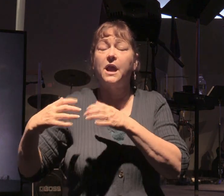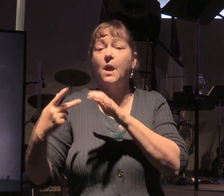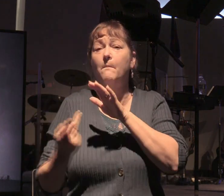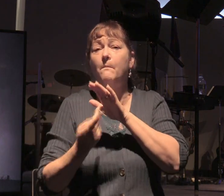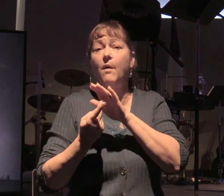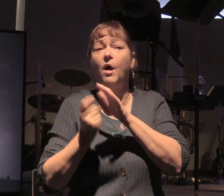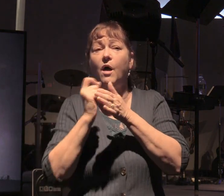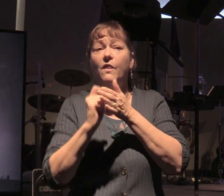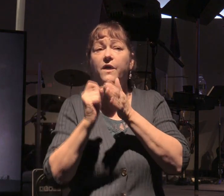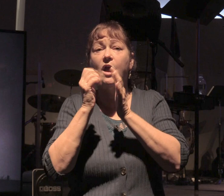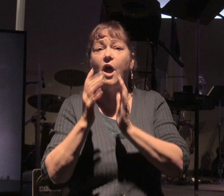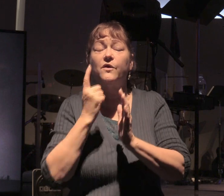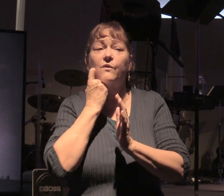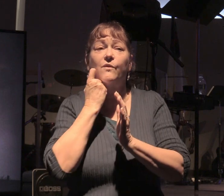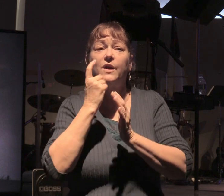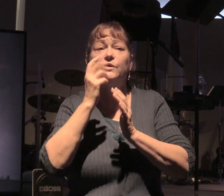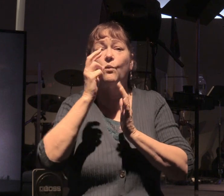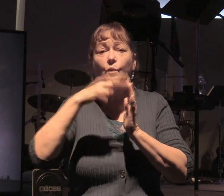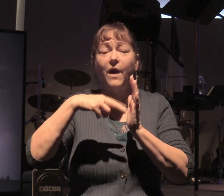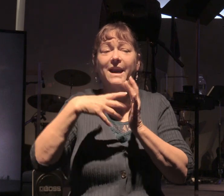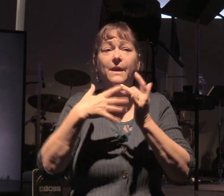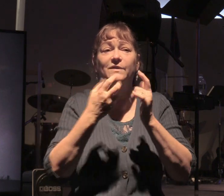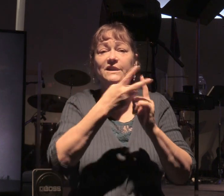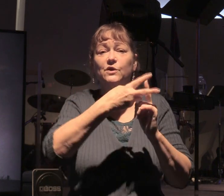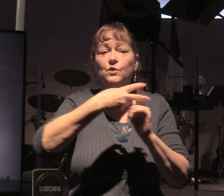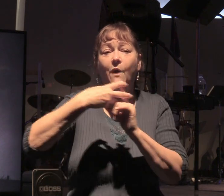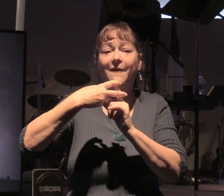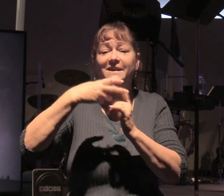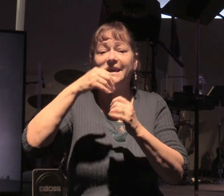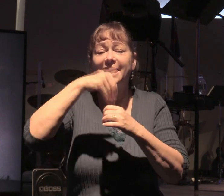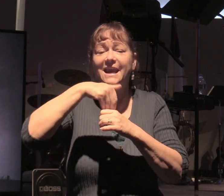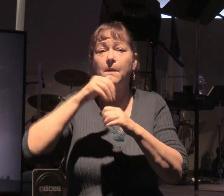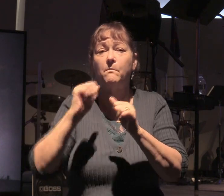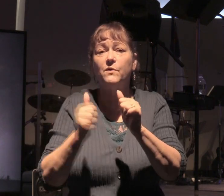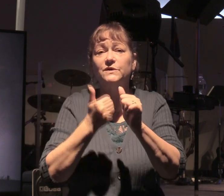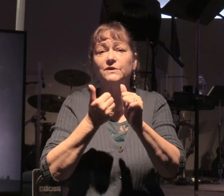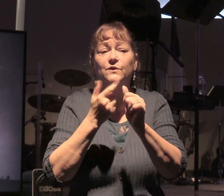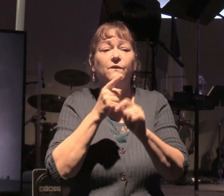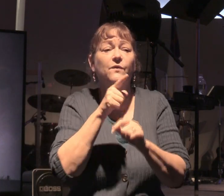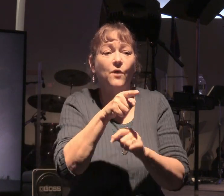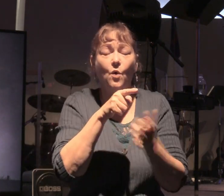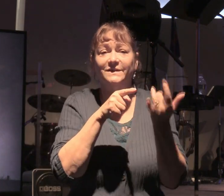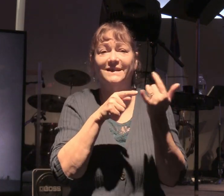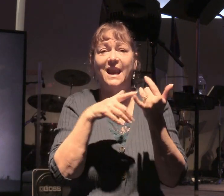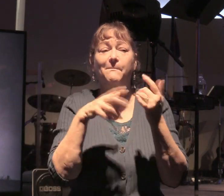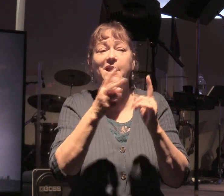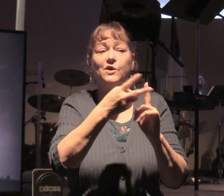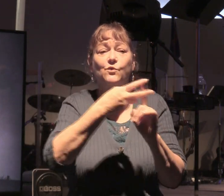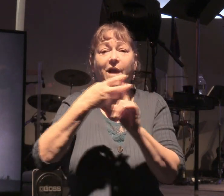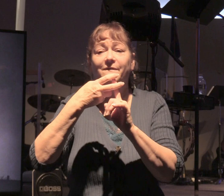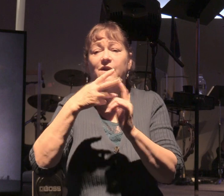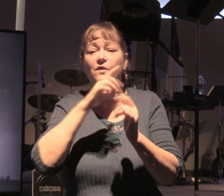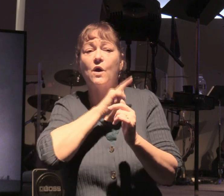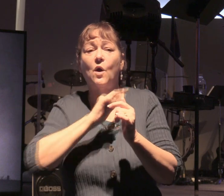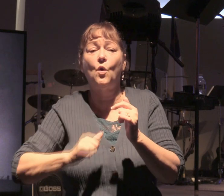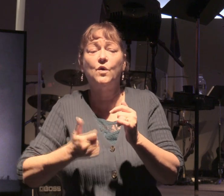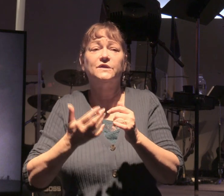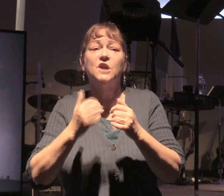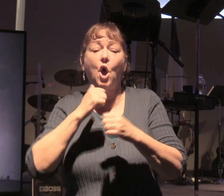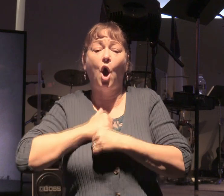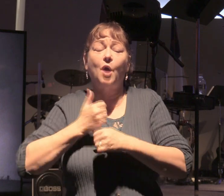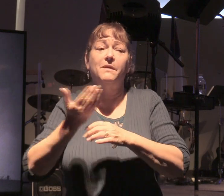author of what we just read, was drafted while he was in pursuit of those who had been drafted into the Lord's army before